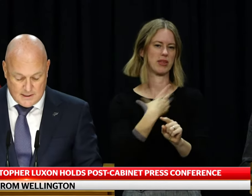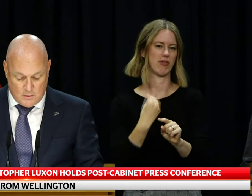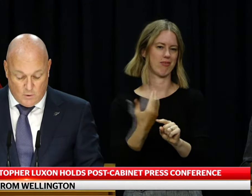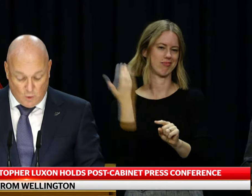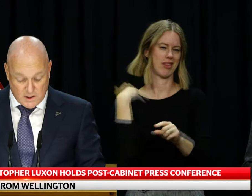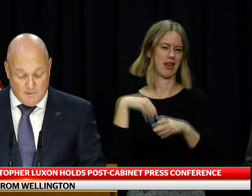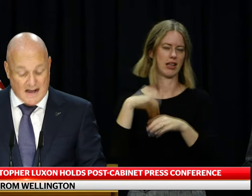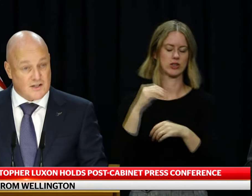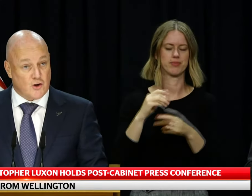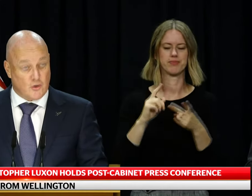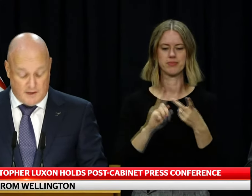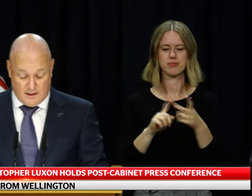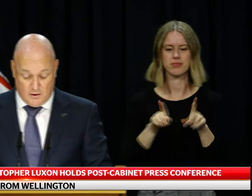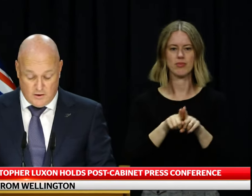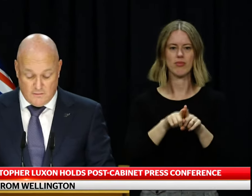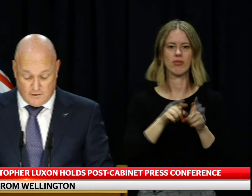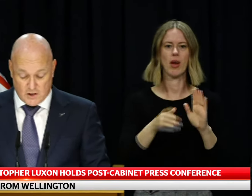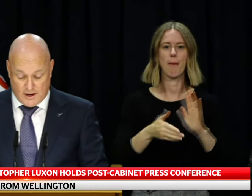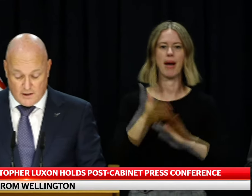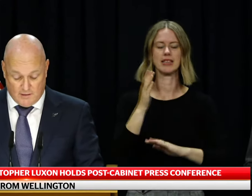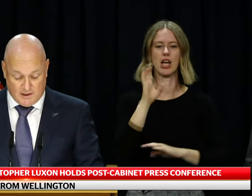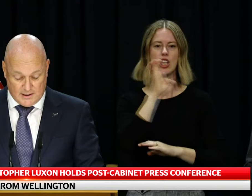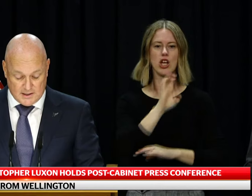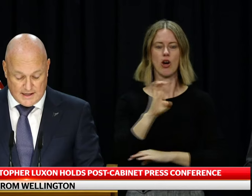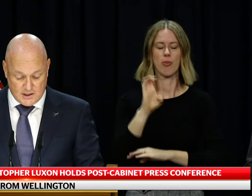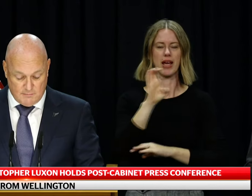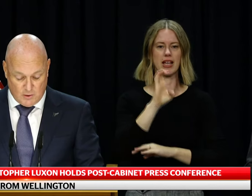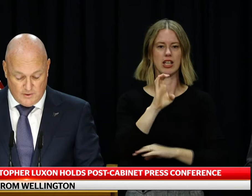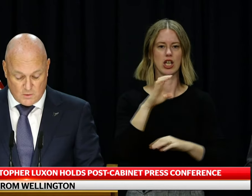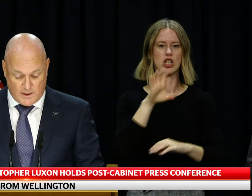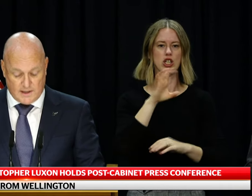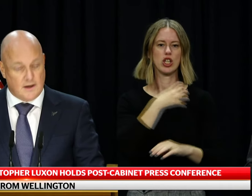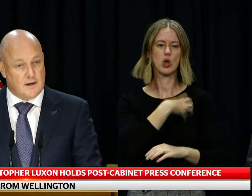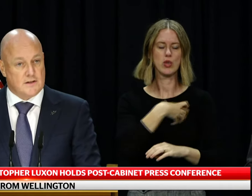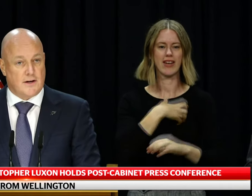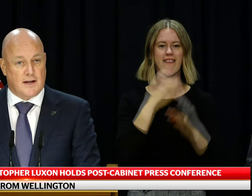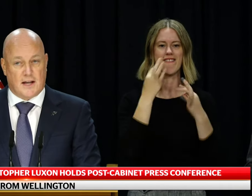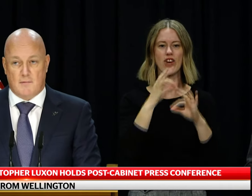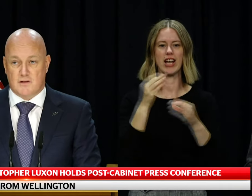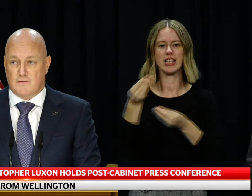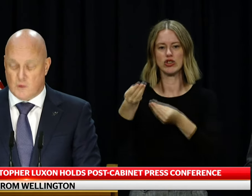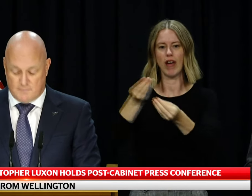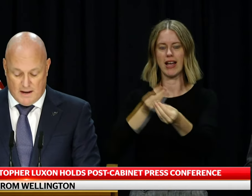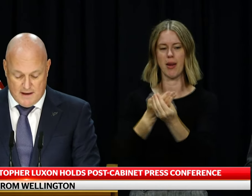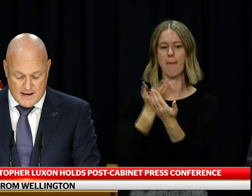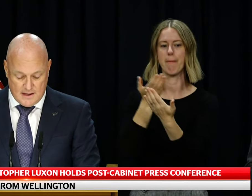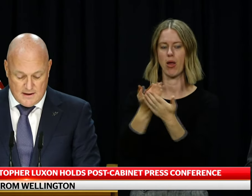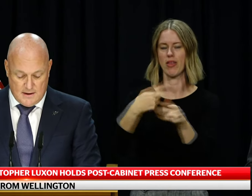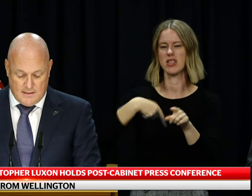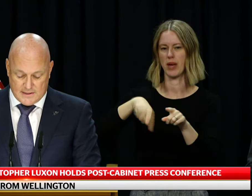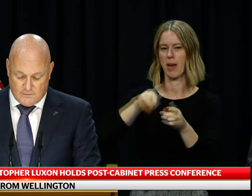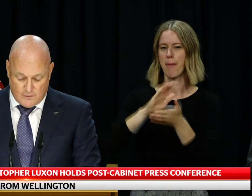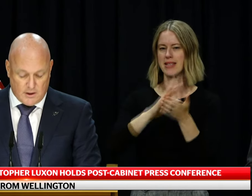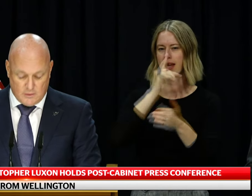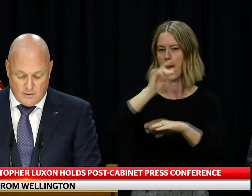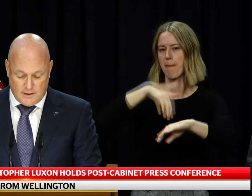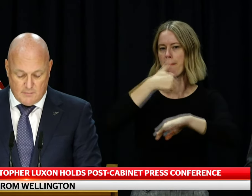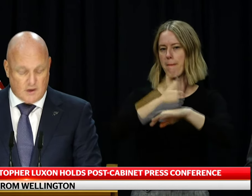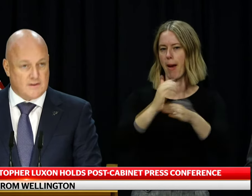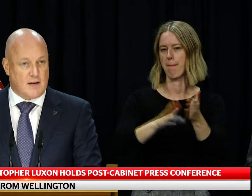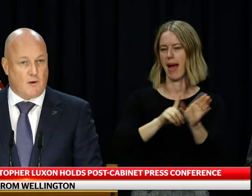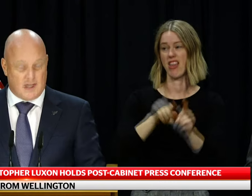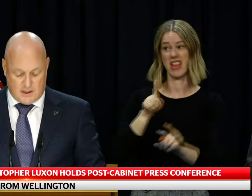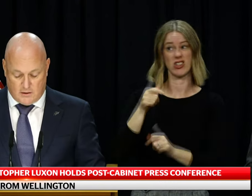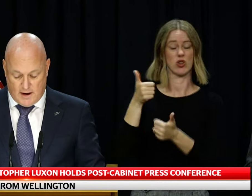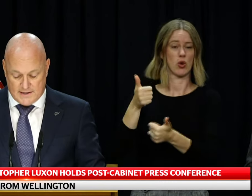promises. We will also pass the European Union Free Trade Agreement legislation bill this week so that it can come into force by May. That's a very good